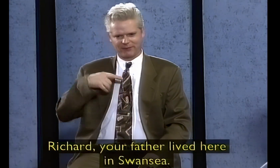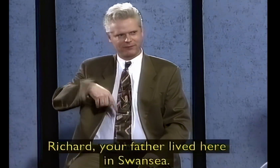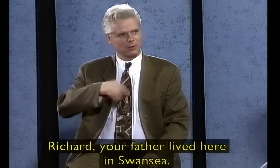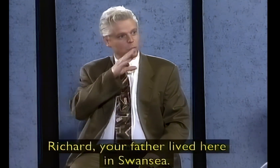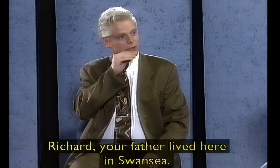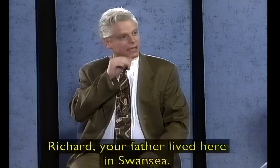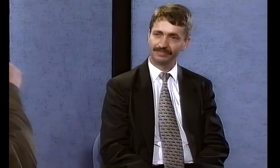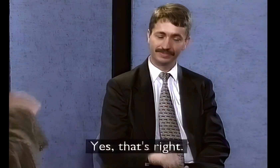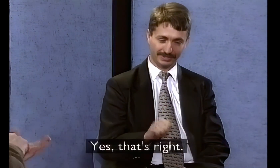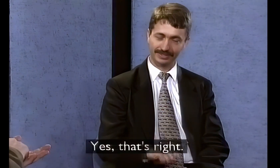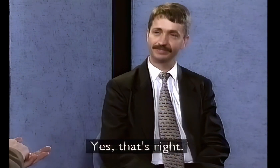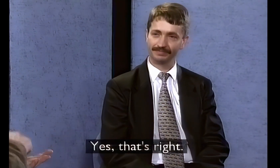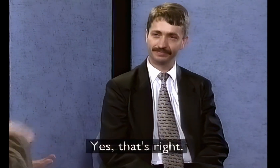your father lived here in Swansea. Yeah, that's right.